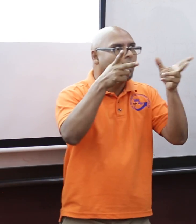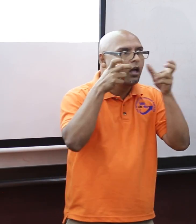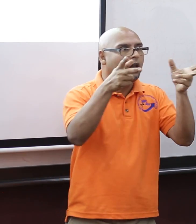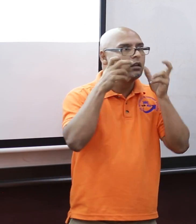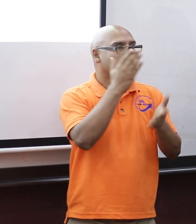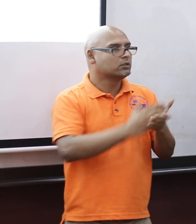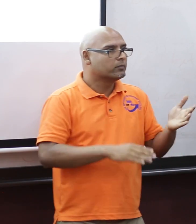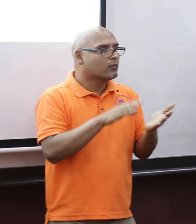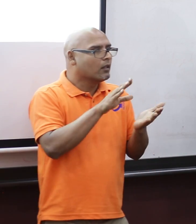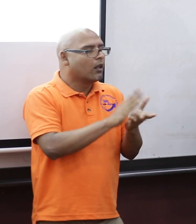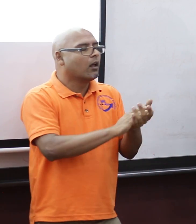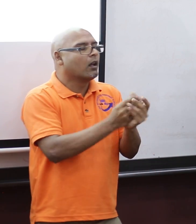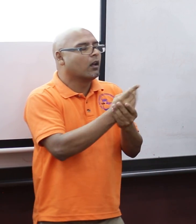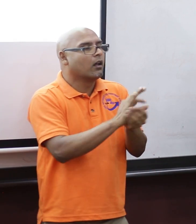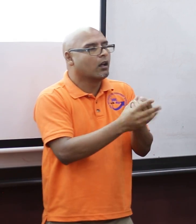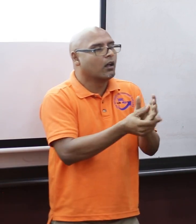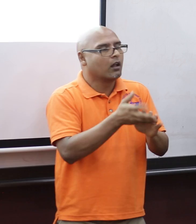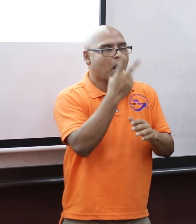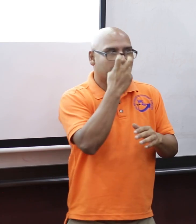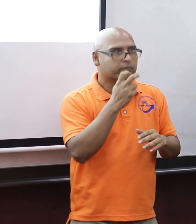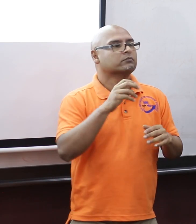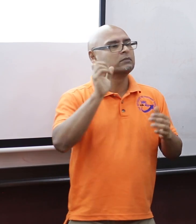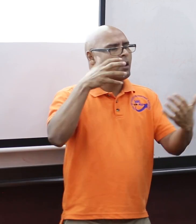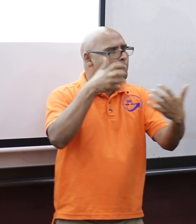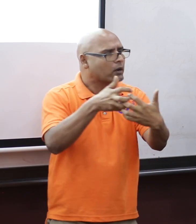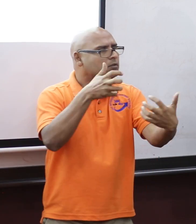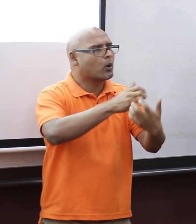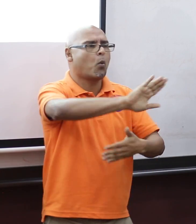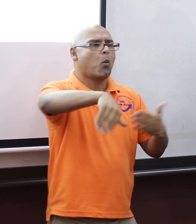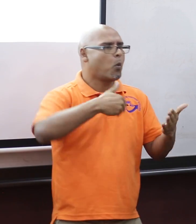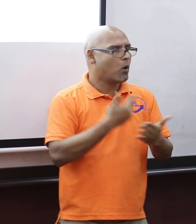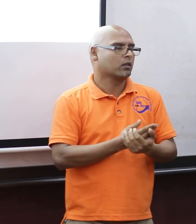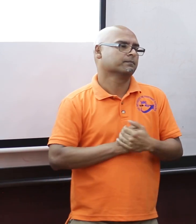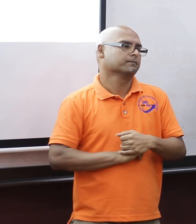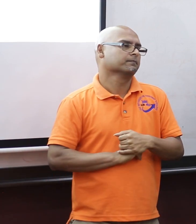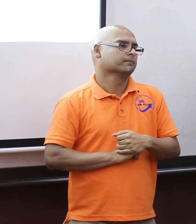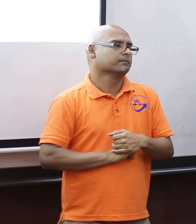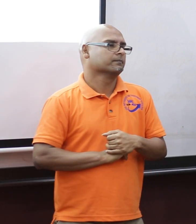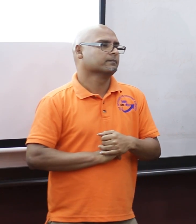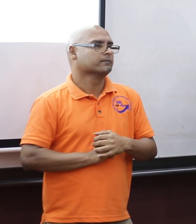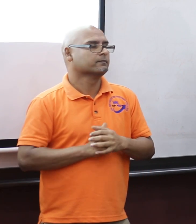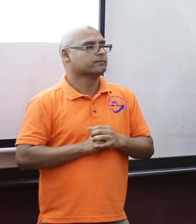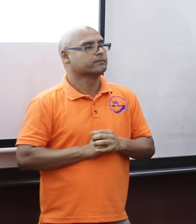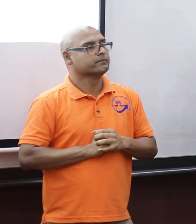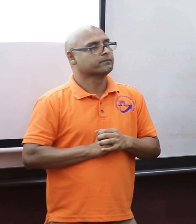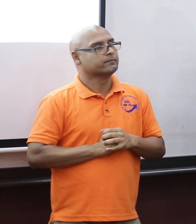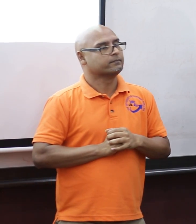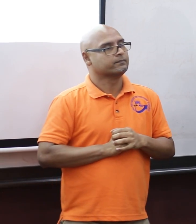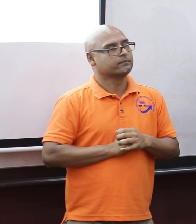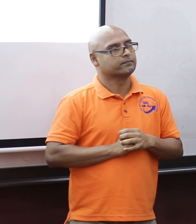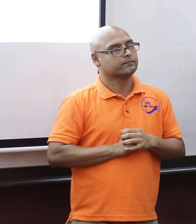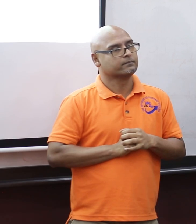can access quality education. What about those who are unable to access or